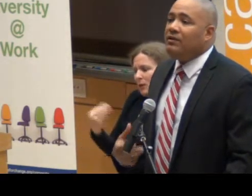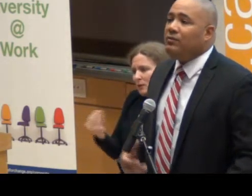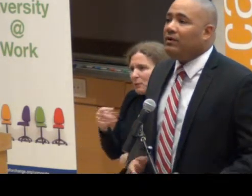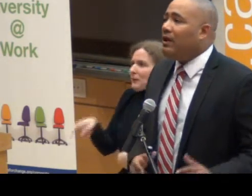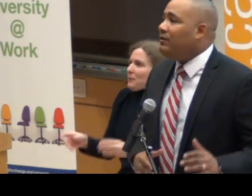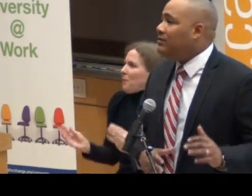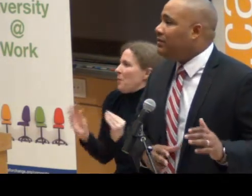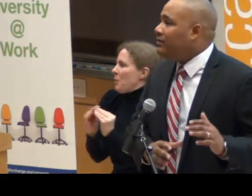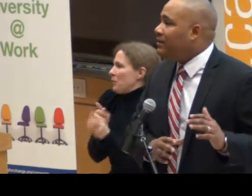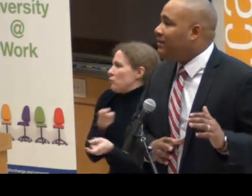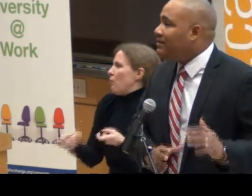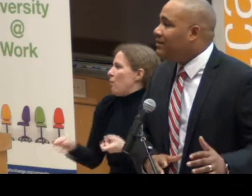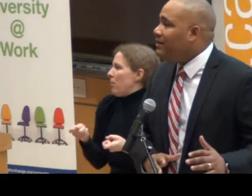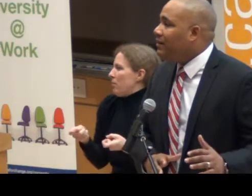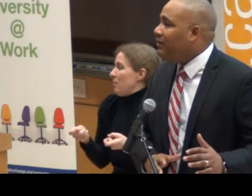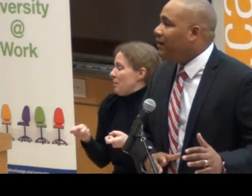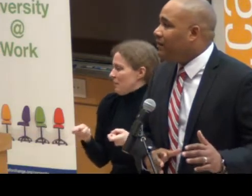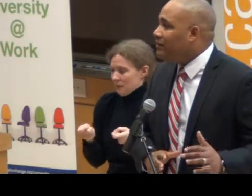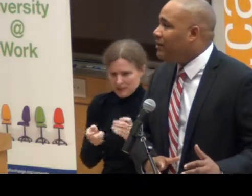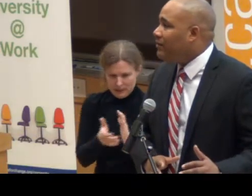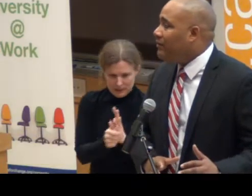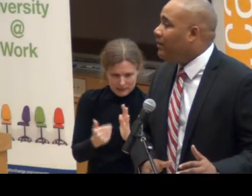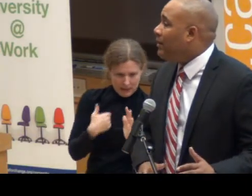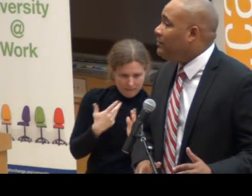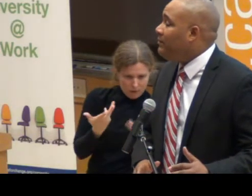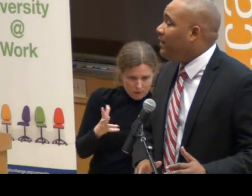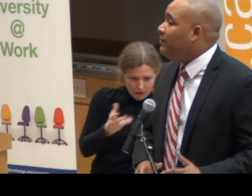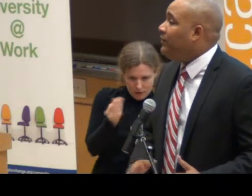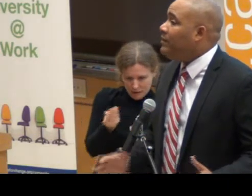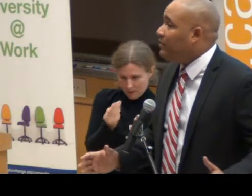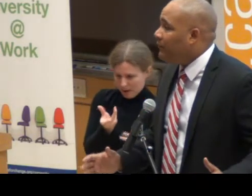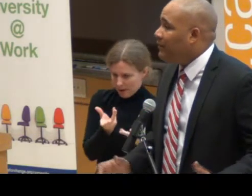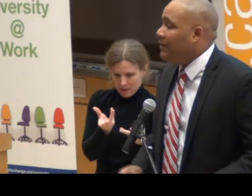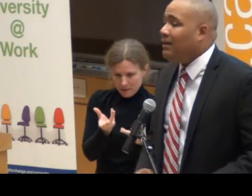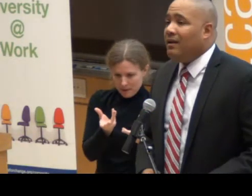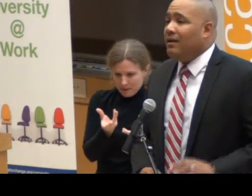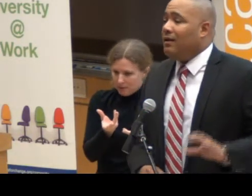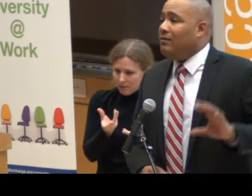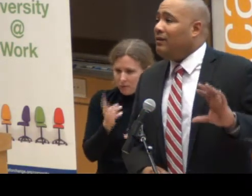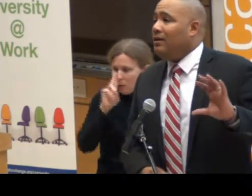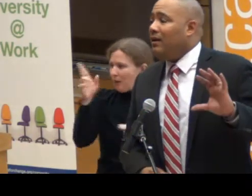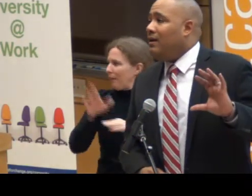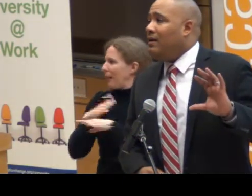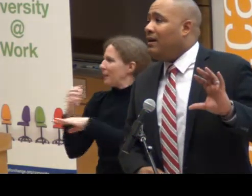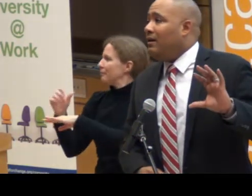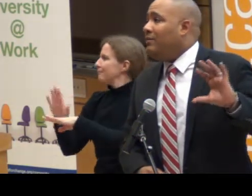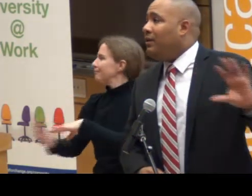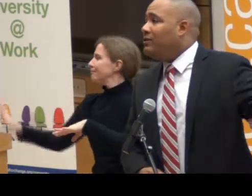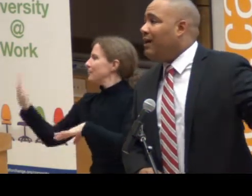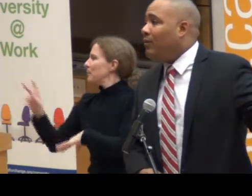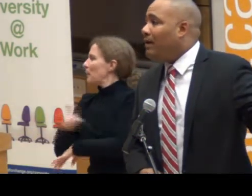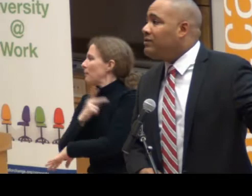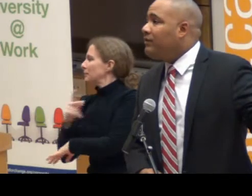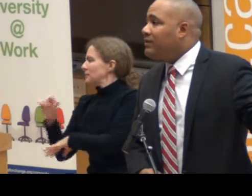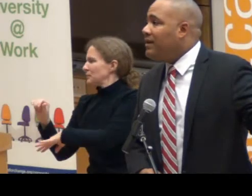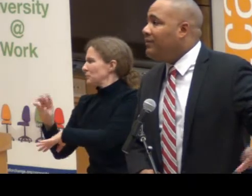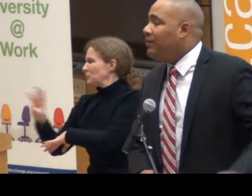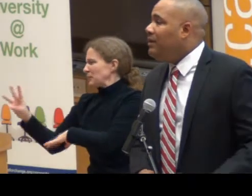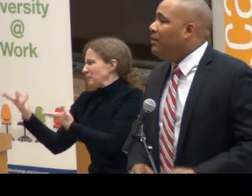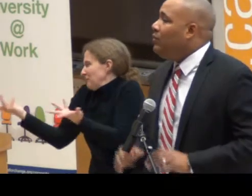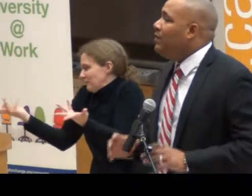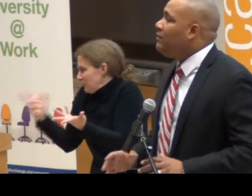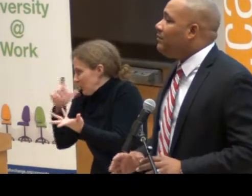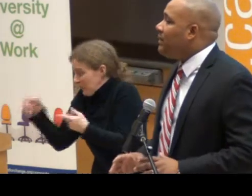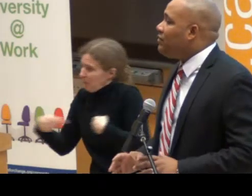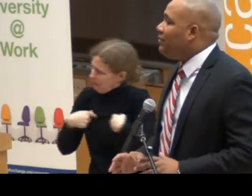because we need to align those skills that exist here in Ontario that are sometimes very different than you know, that compared to out west, for